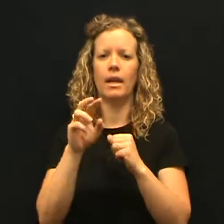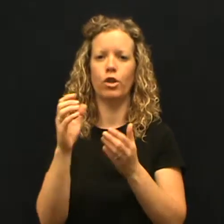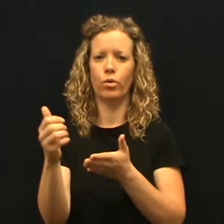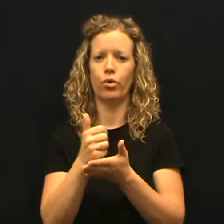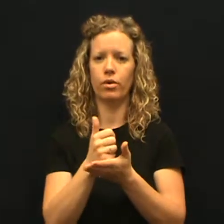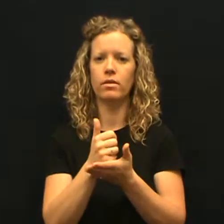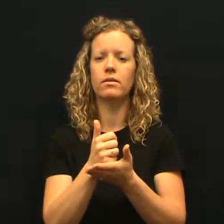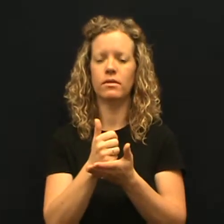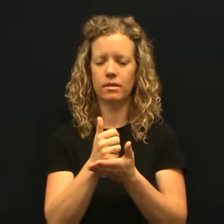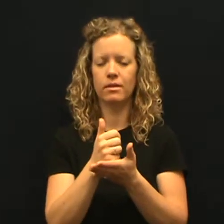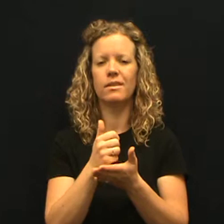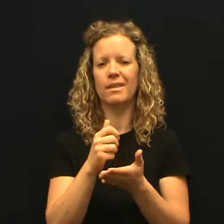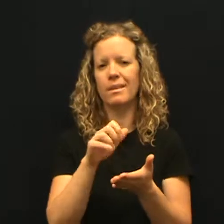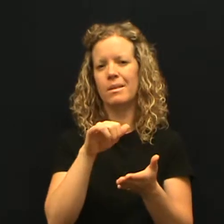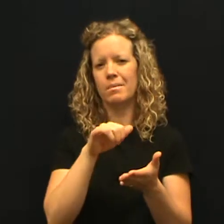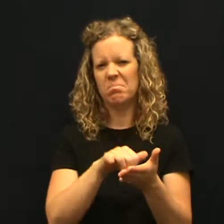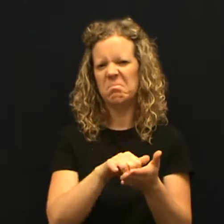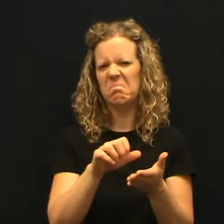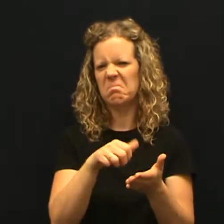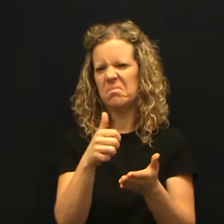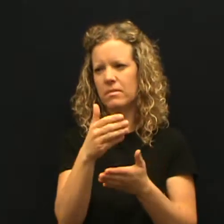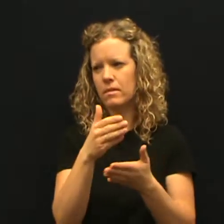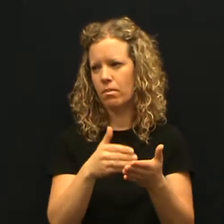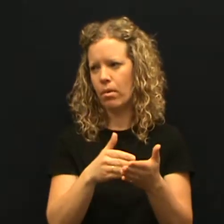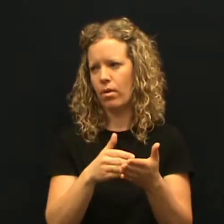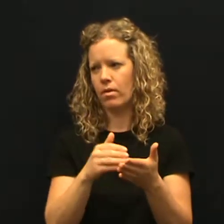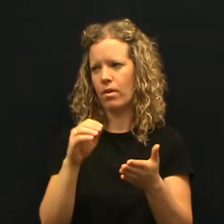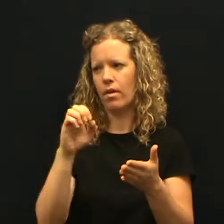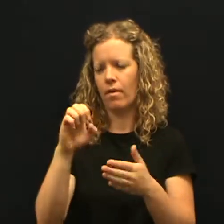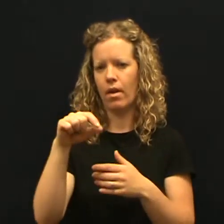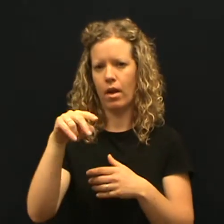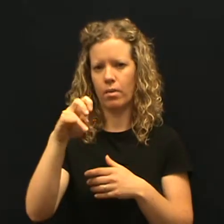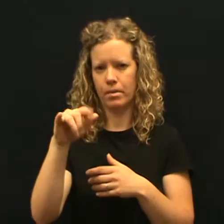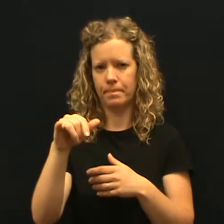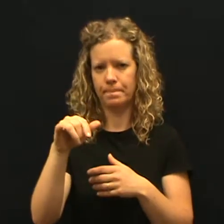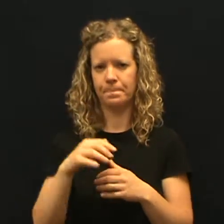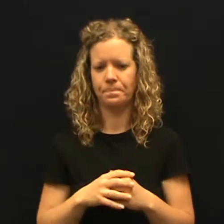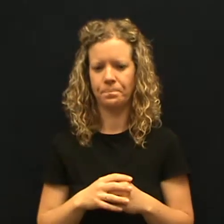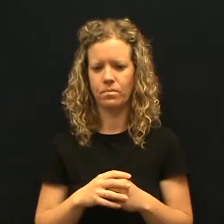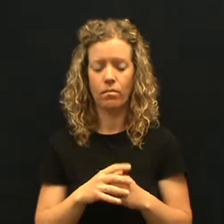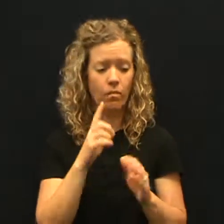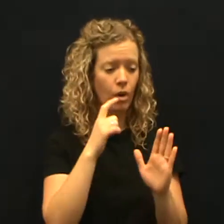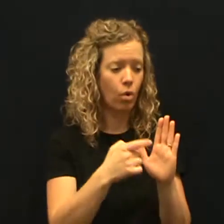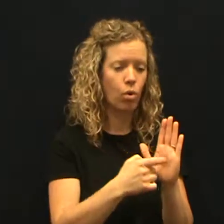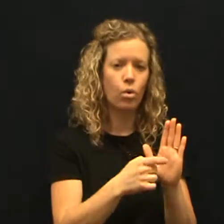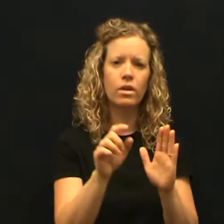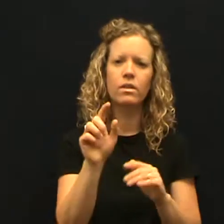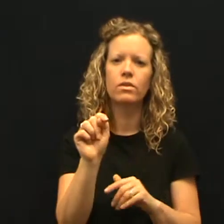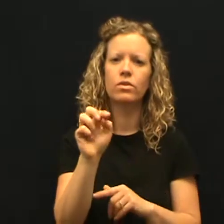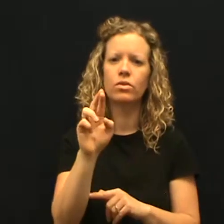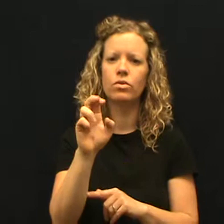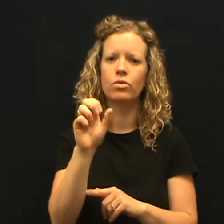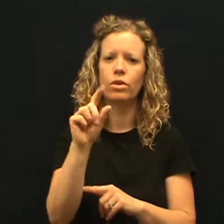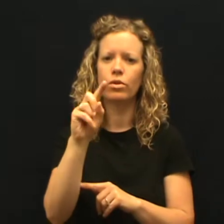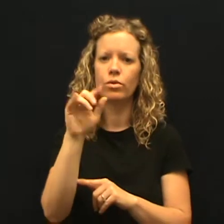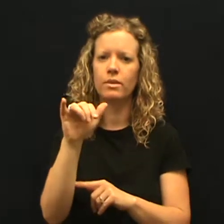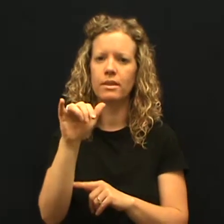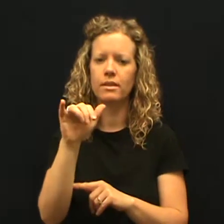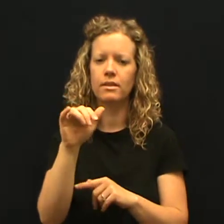the other portion of our equity section. And then look at the treasury stock. We had stock in that